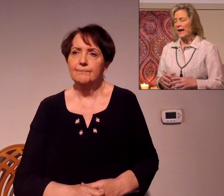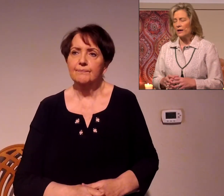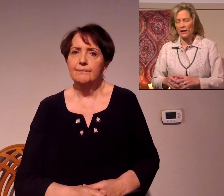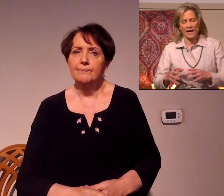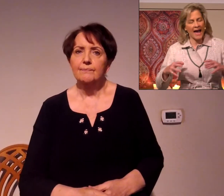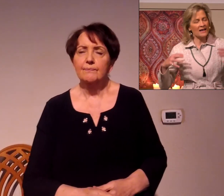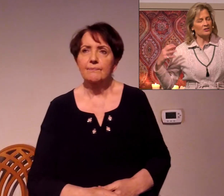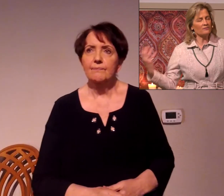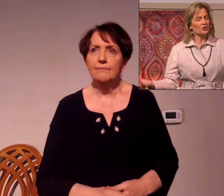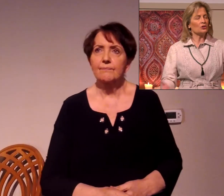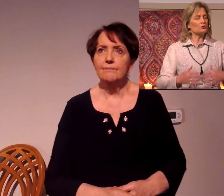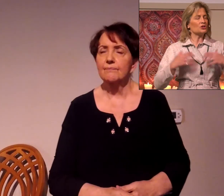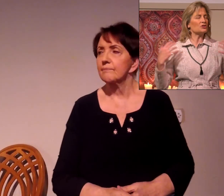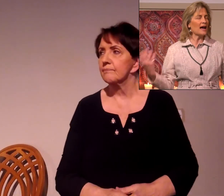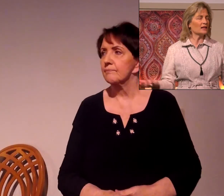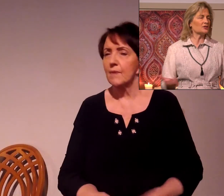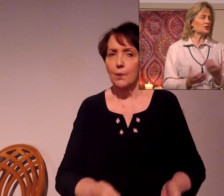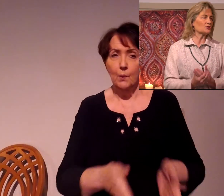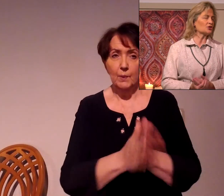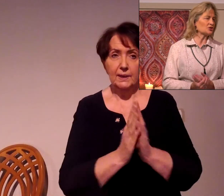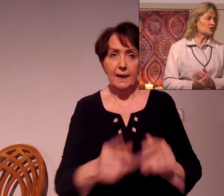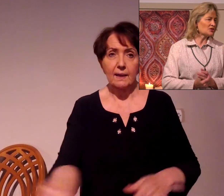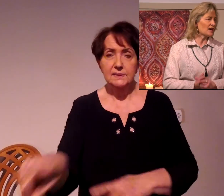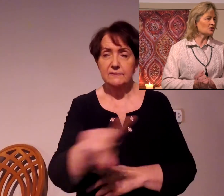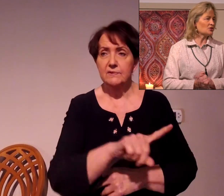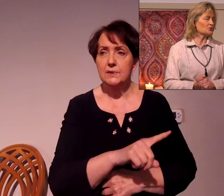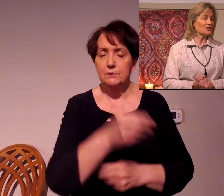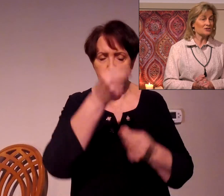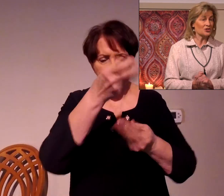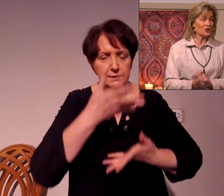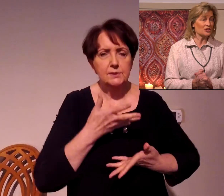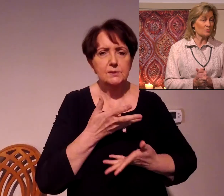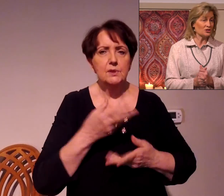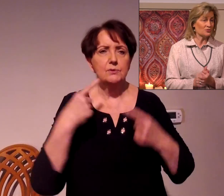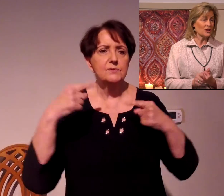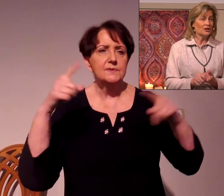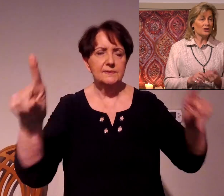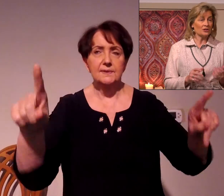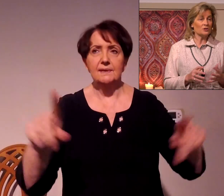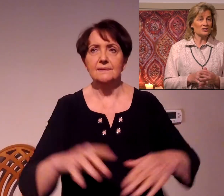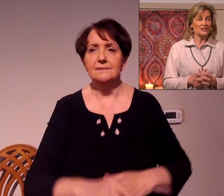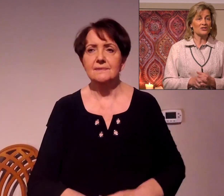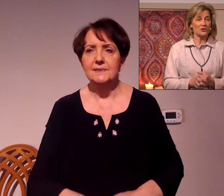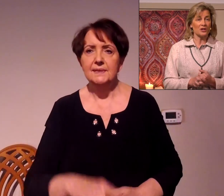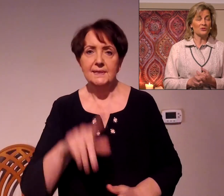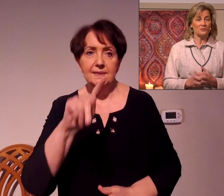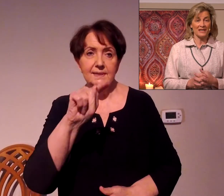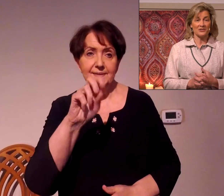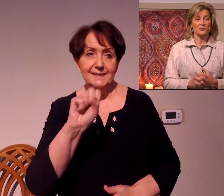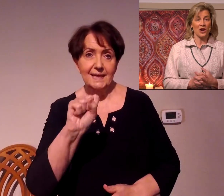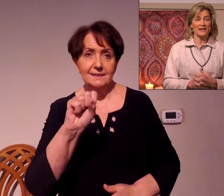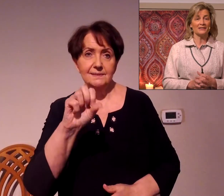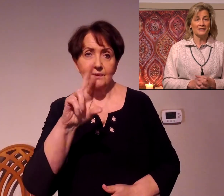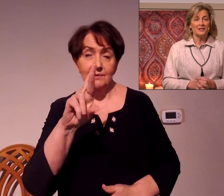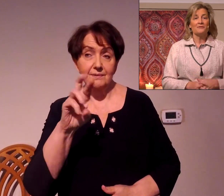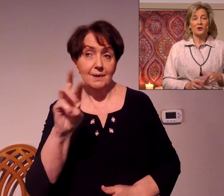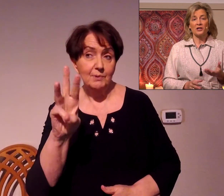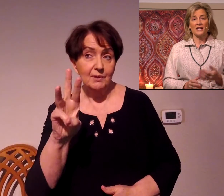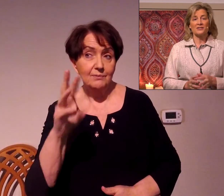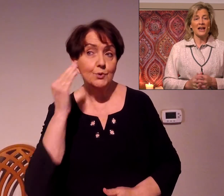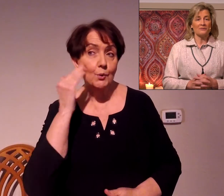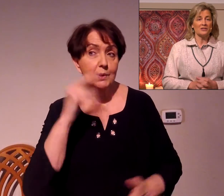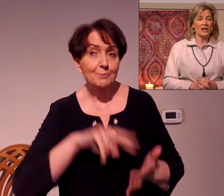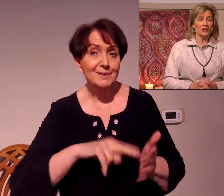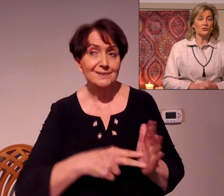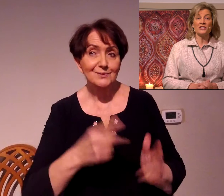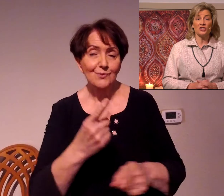going to ask for you to tell us your success, your TSRWs. Y'all know what TSRW means, right? For our